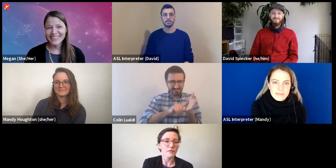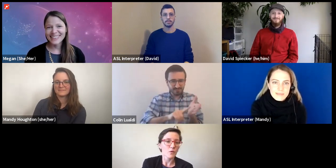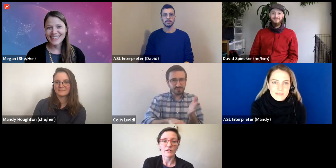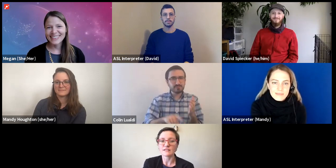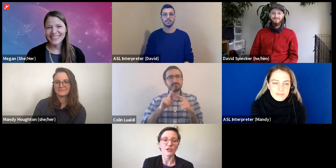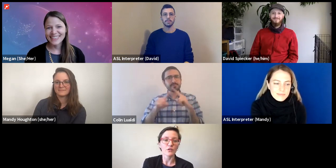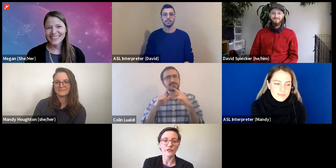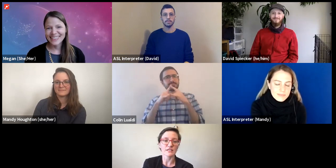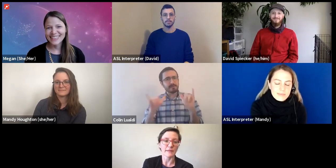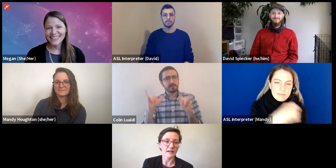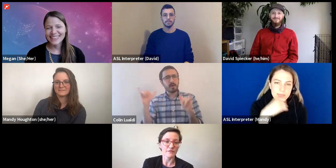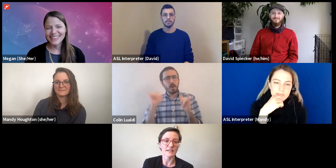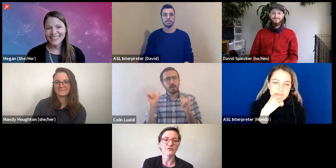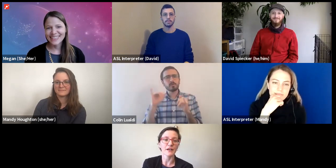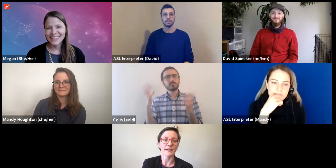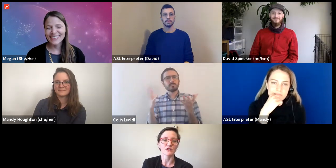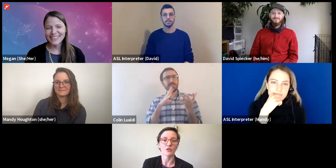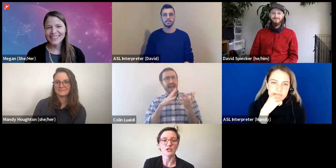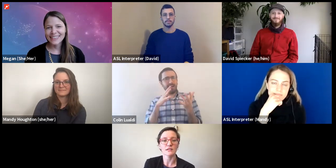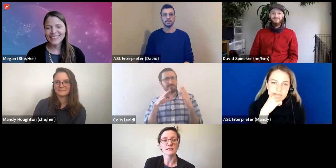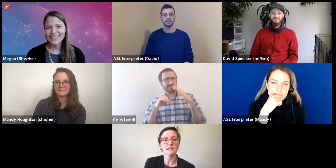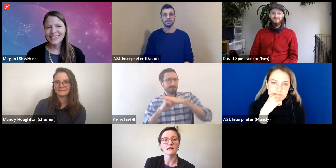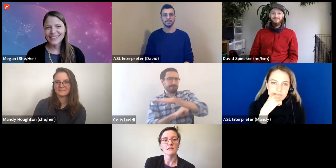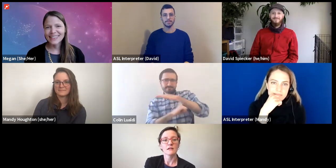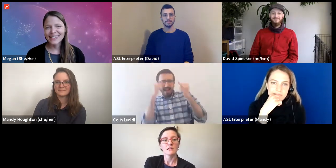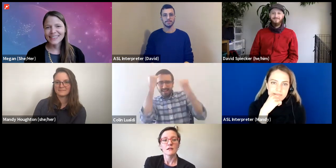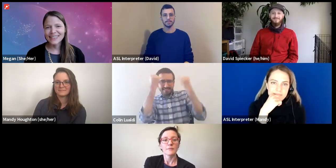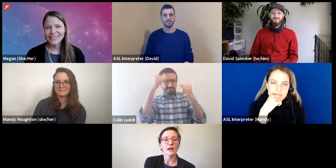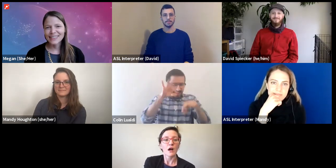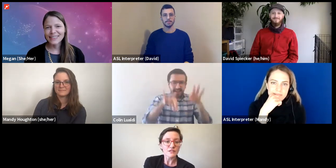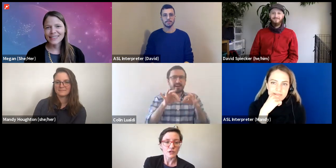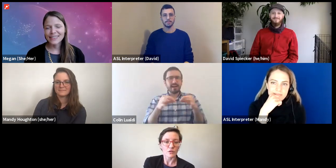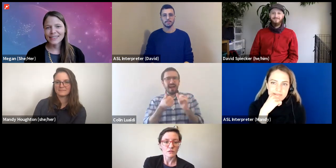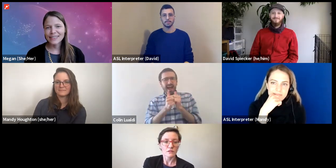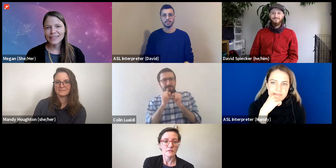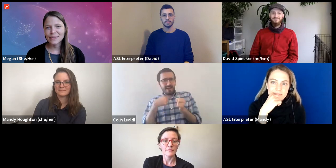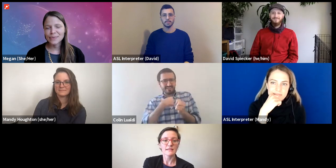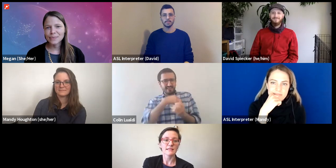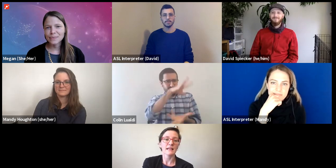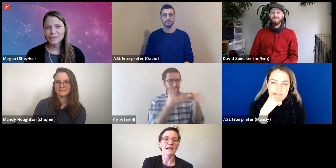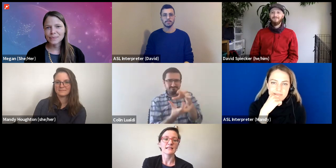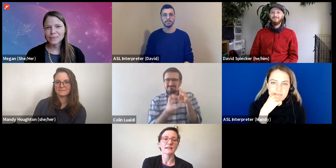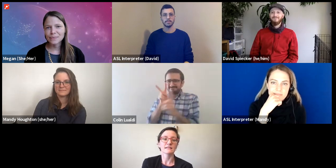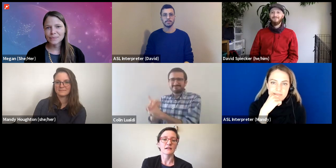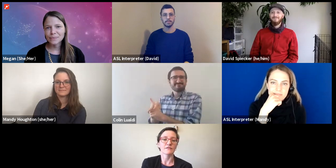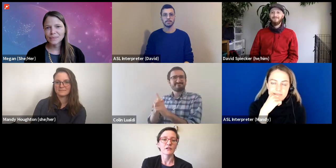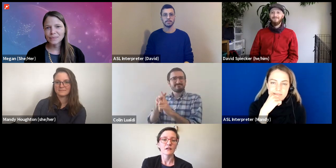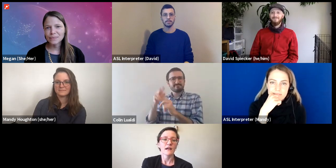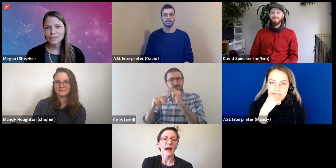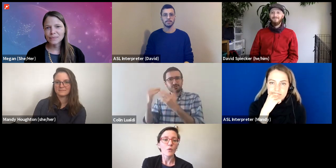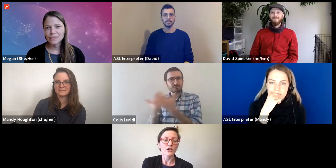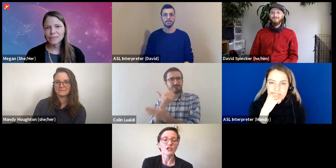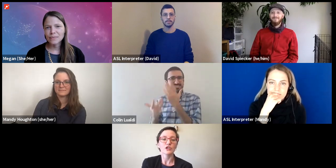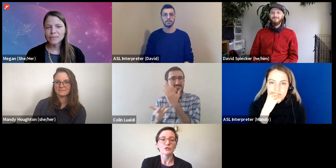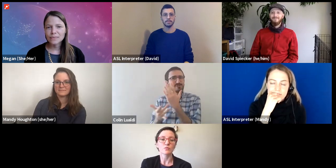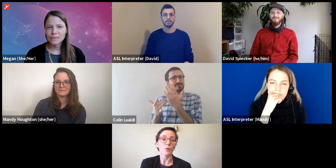What is the universe made of? These fundamental questions. But it also mixed in ideas of